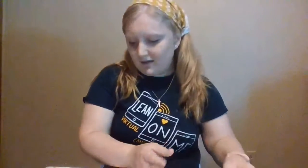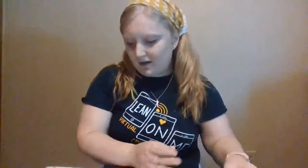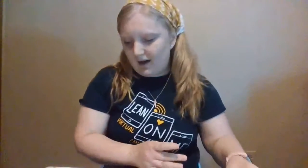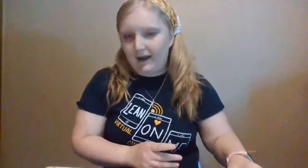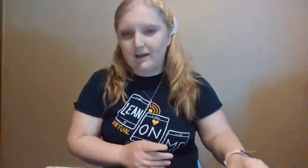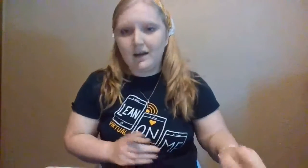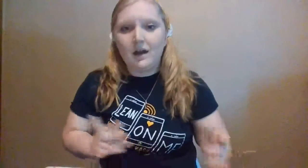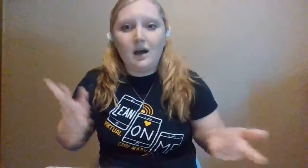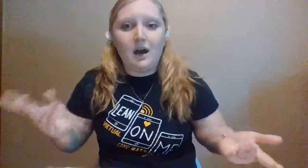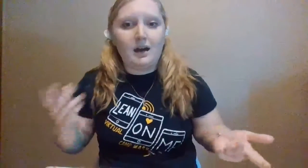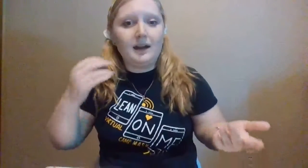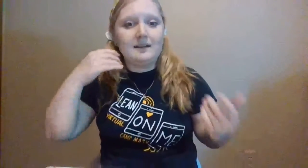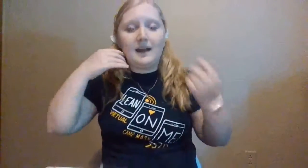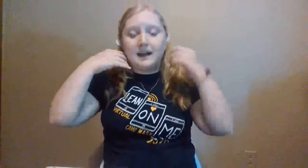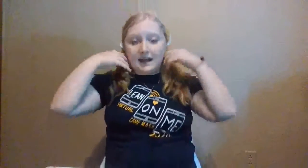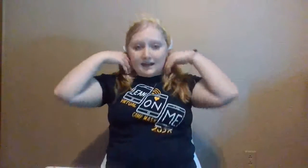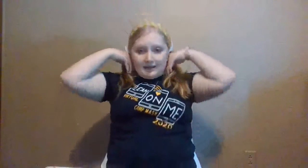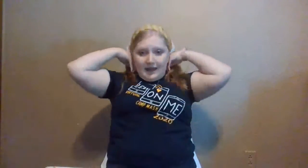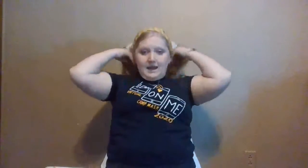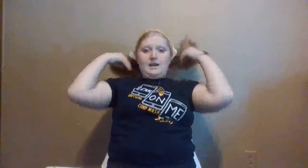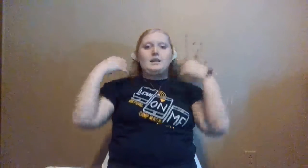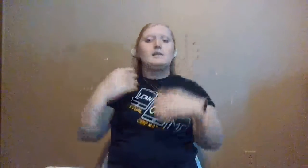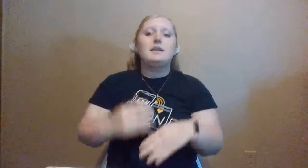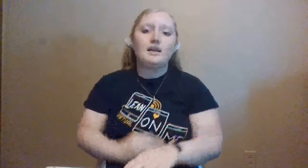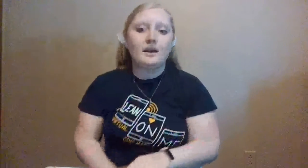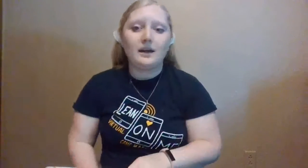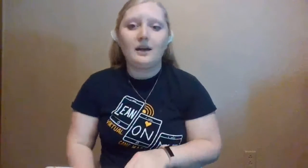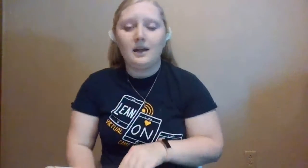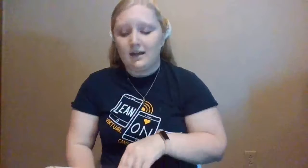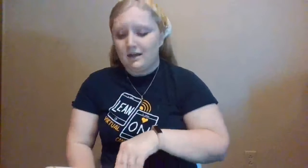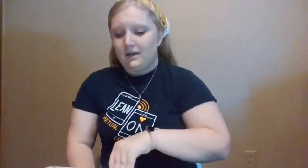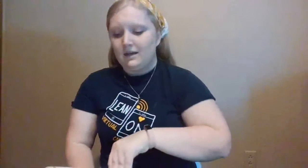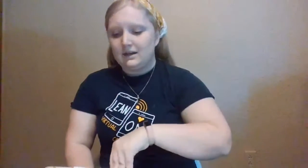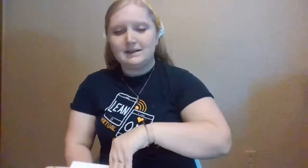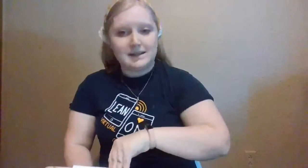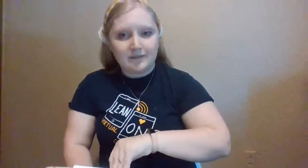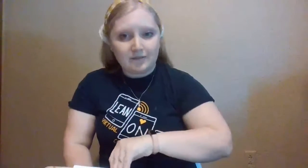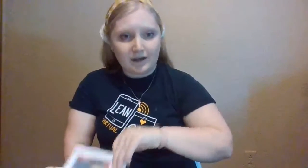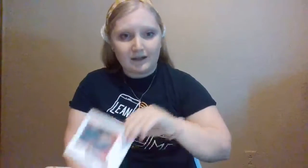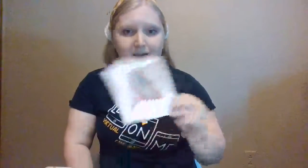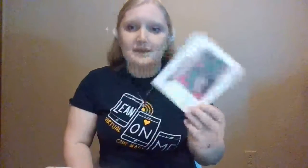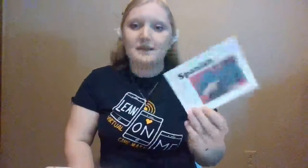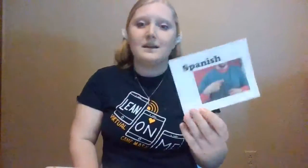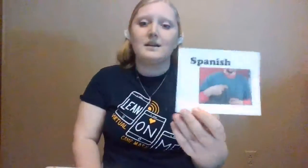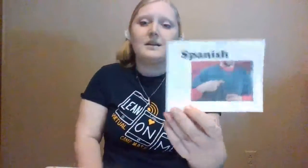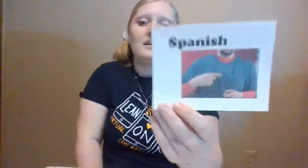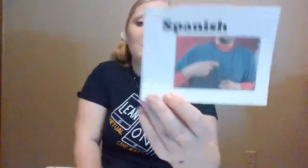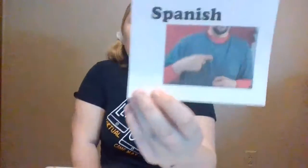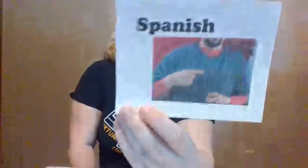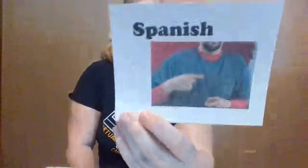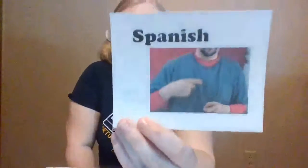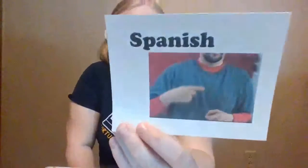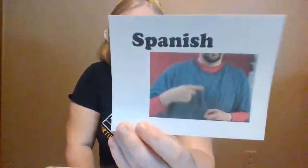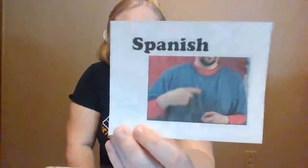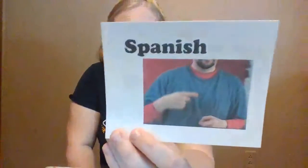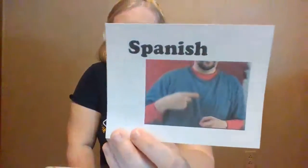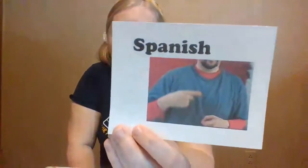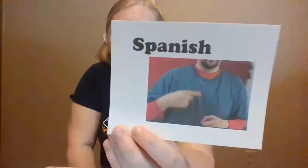All right. Our next sign is another different subject. So